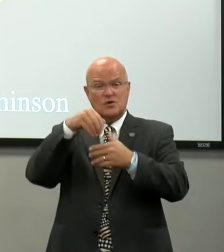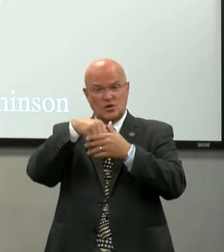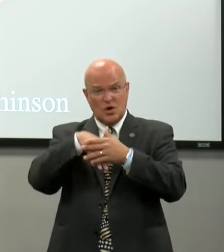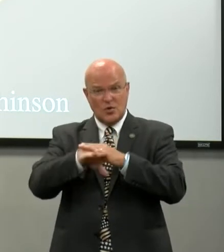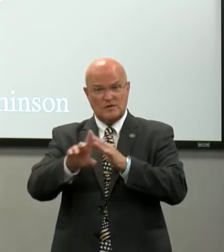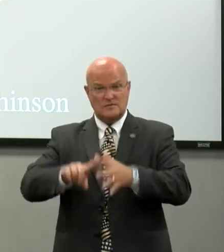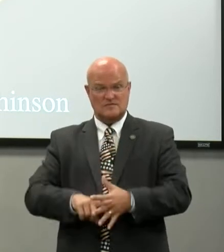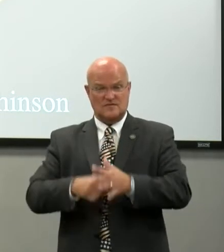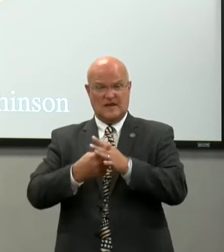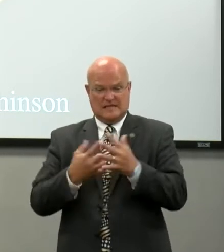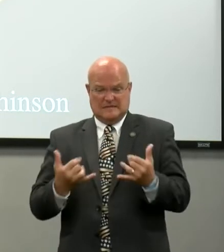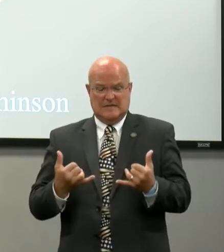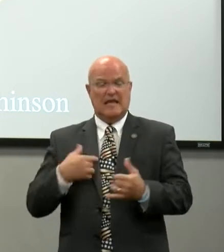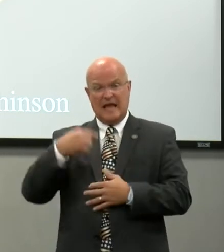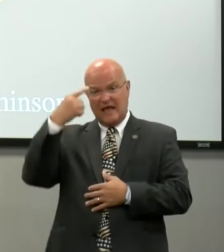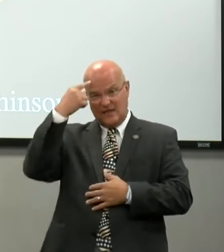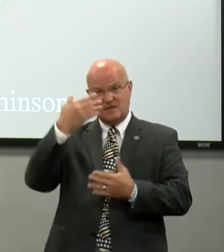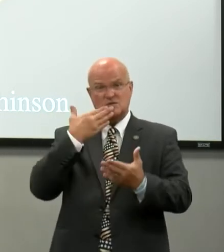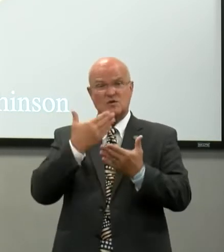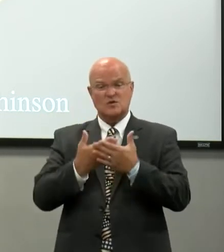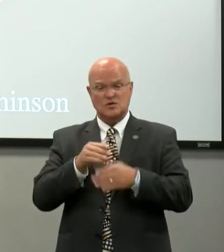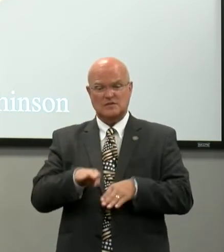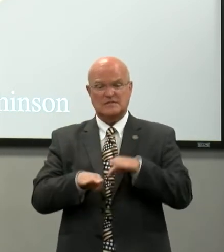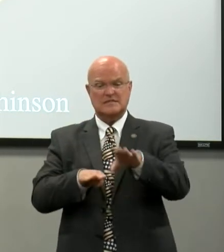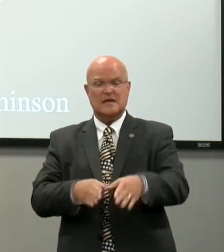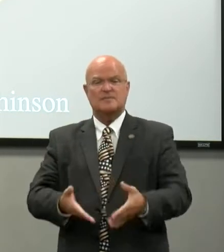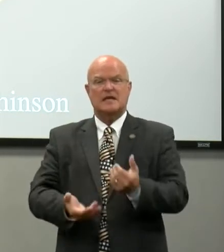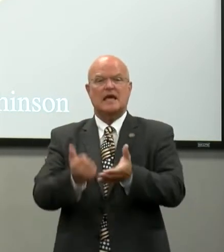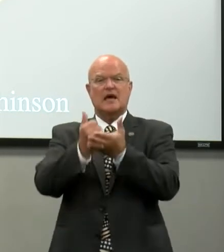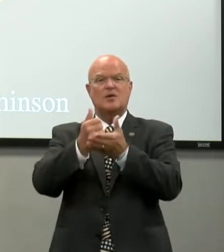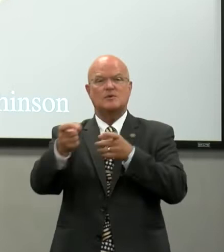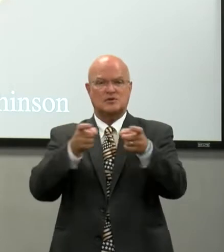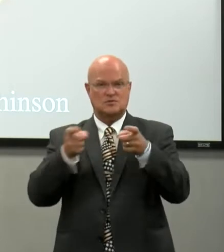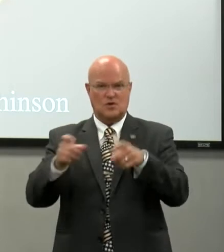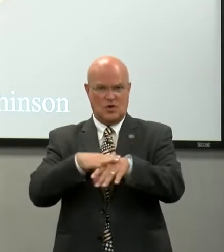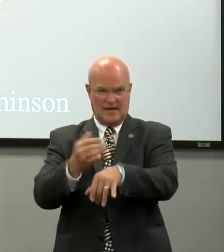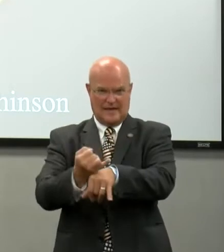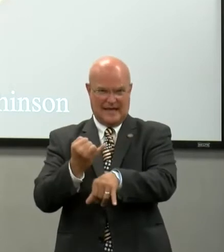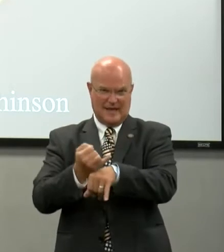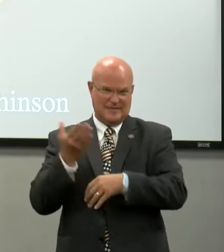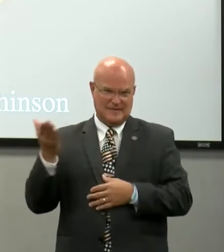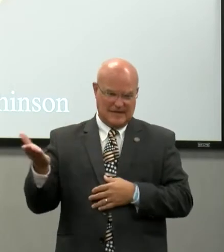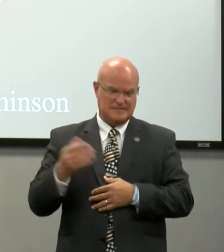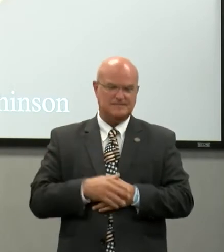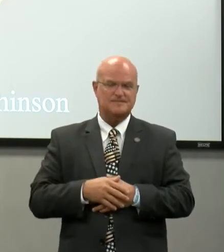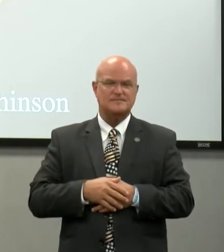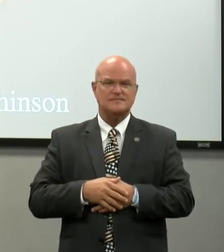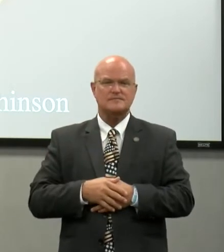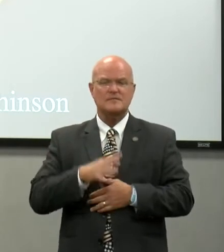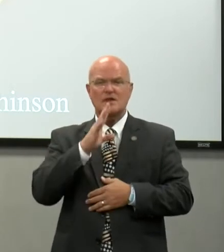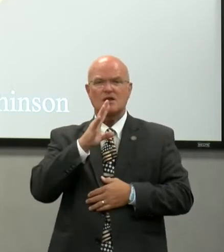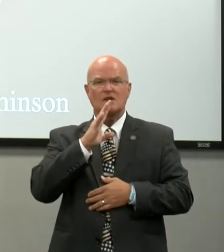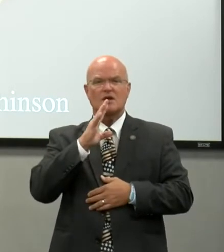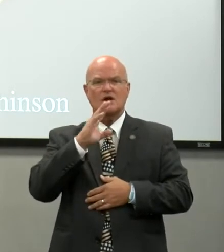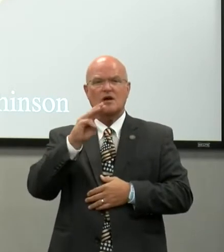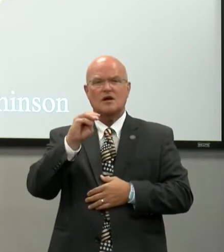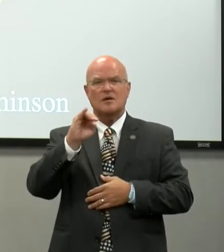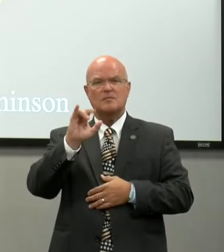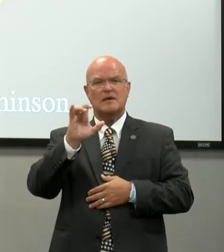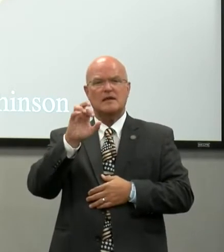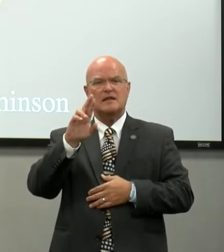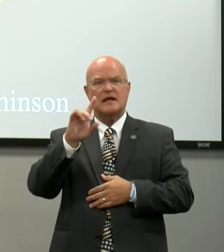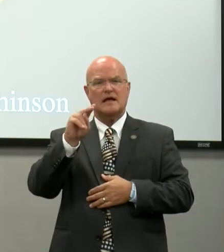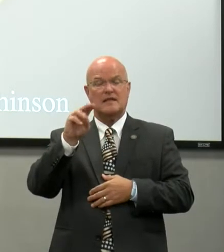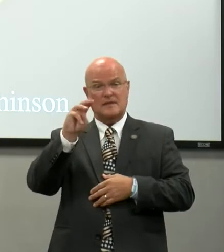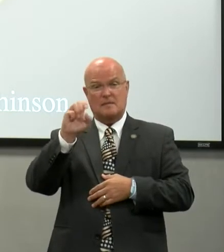into effect, and I think it's a good step to help control that on the campus. I also spoke with Mayor Lionel Jordan of